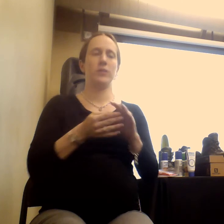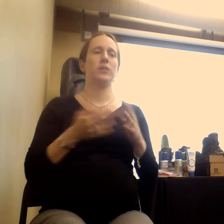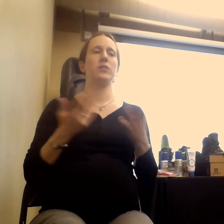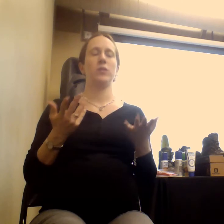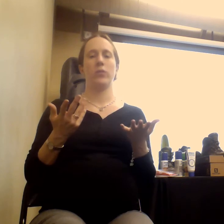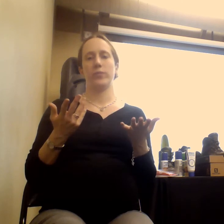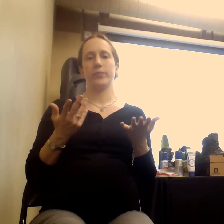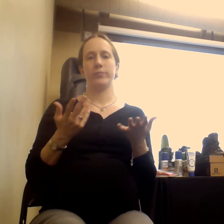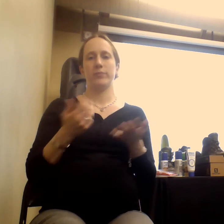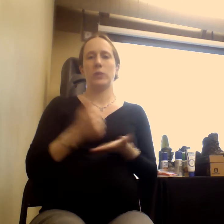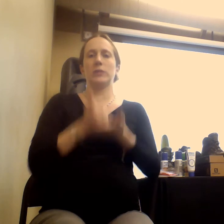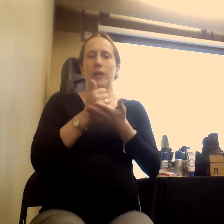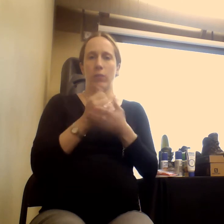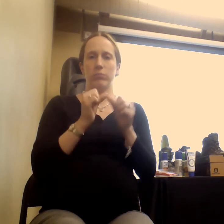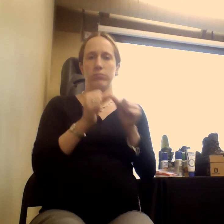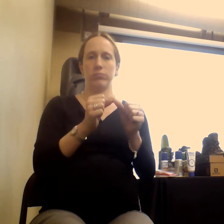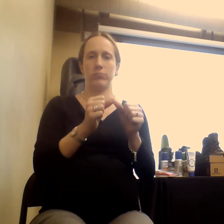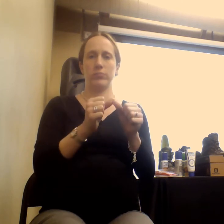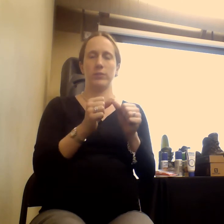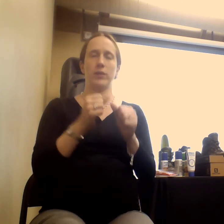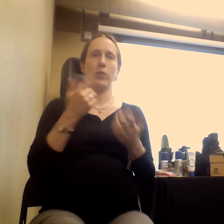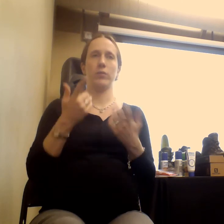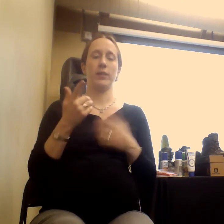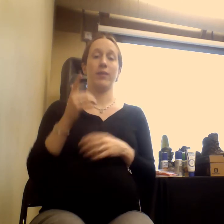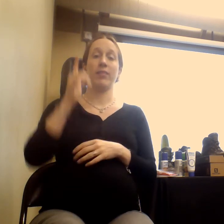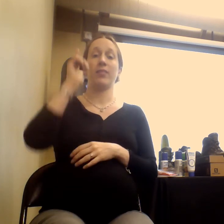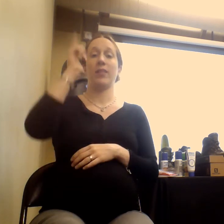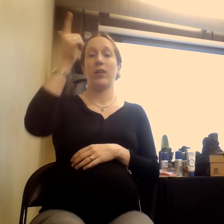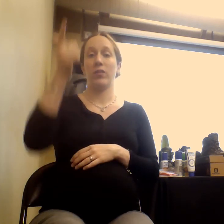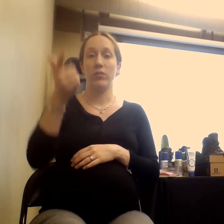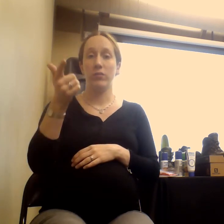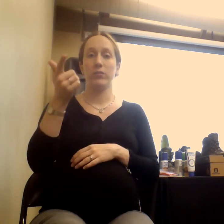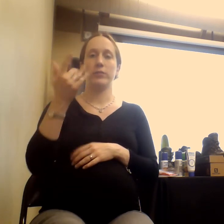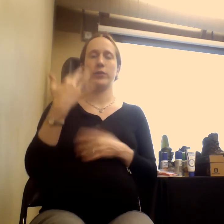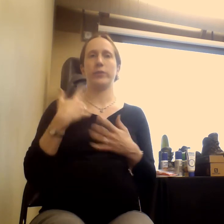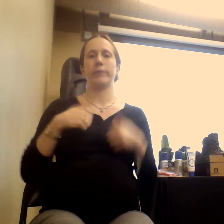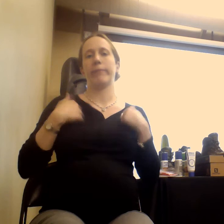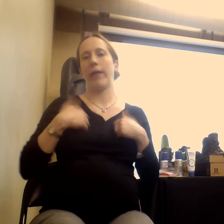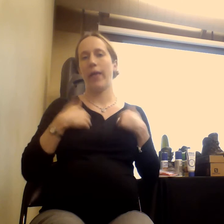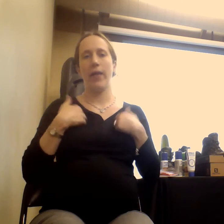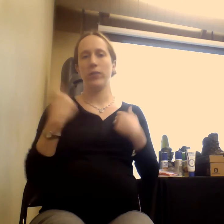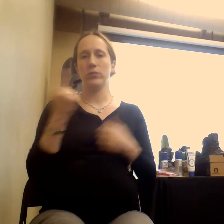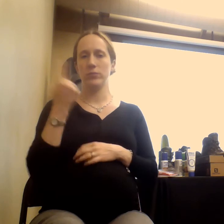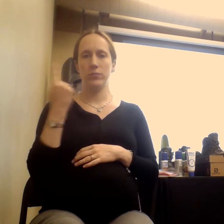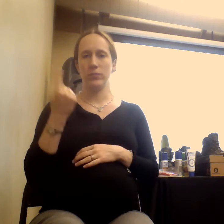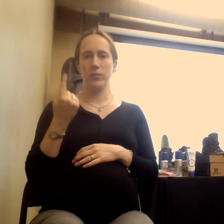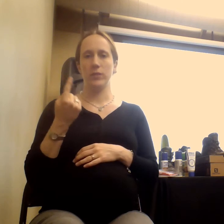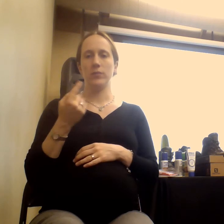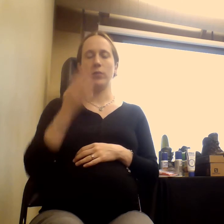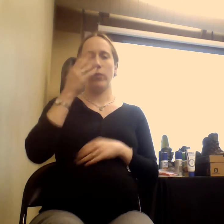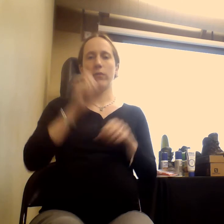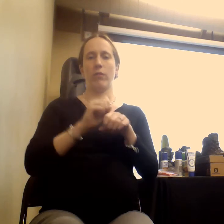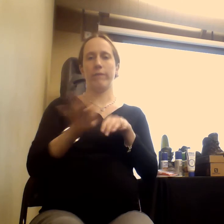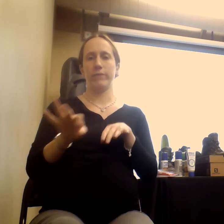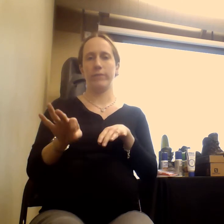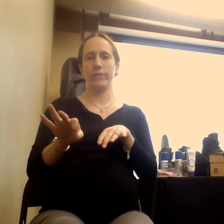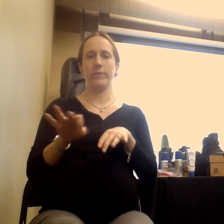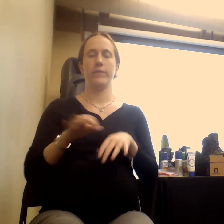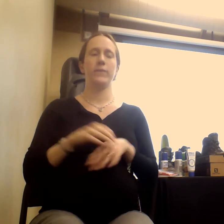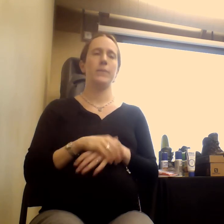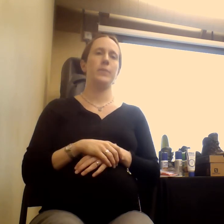or something, or maybe 2 or 3 days later it'll break its way off. But if you're someplace and you're hiking and you're super sweaty